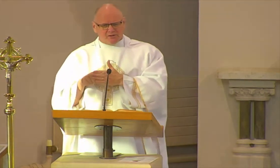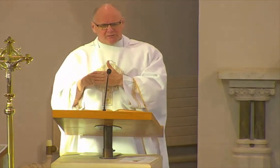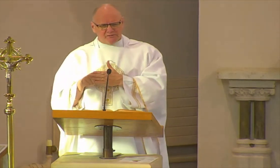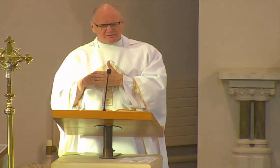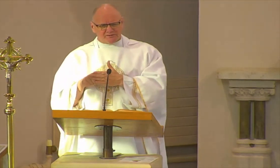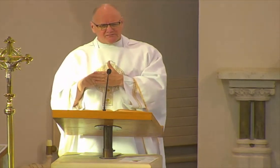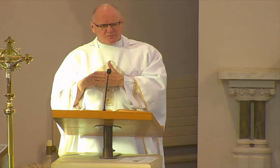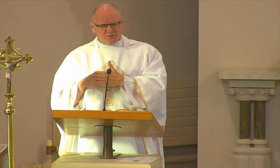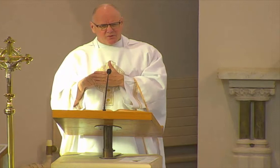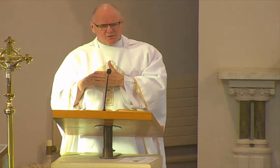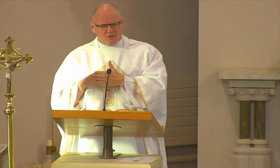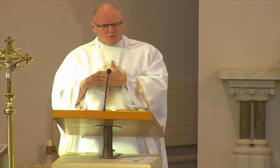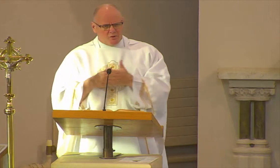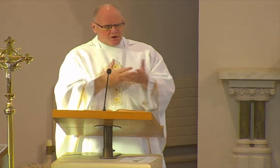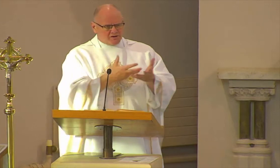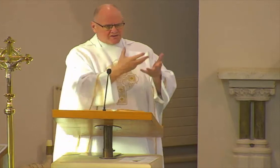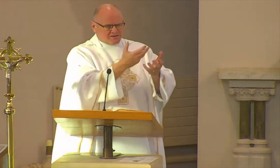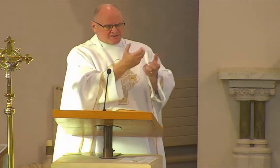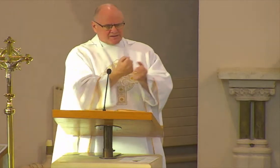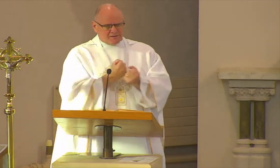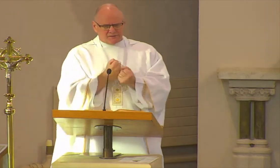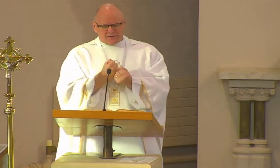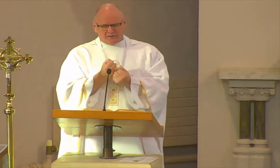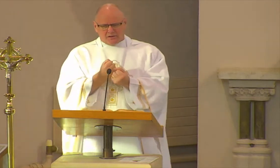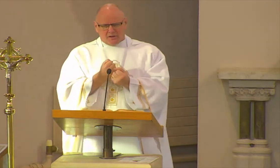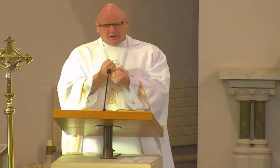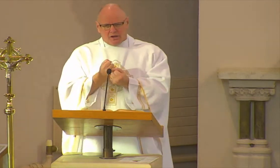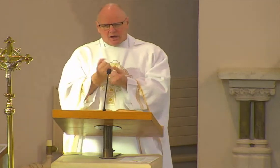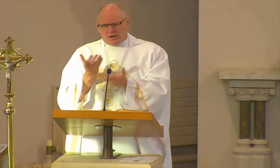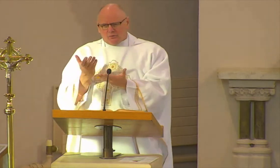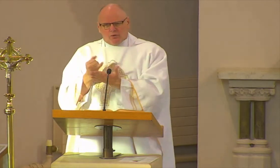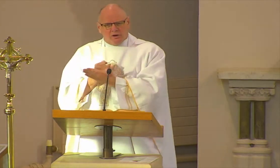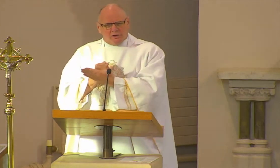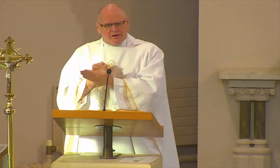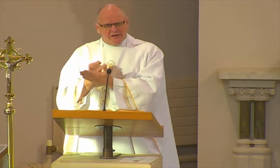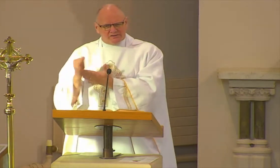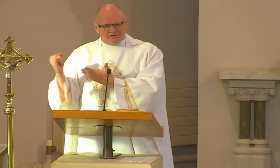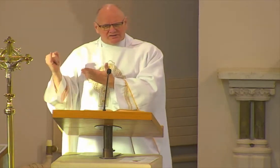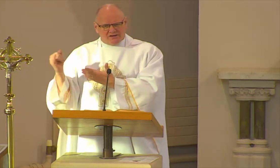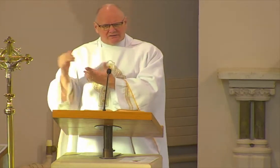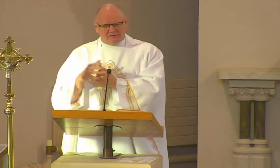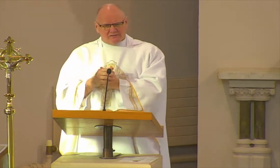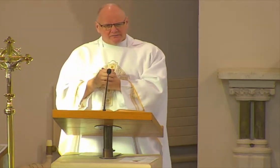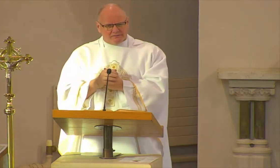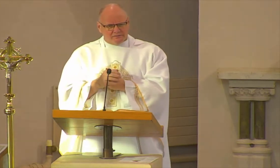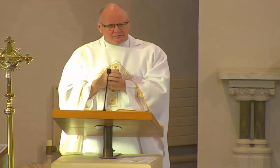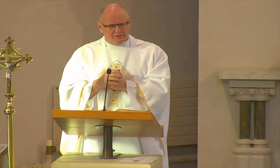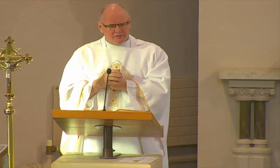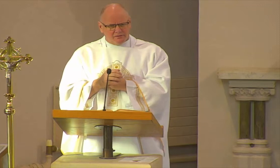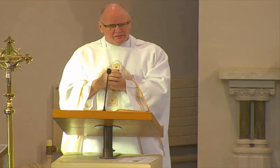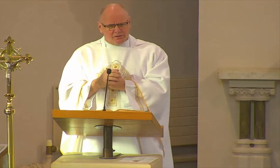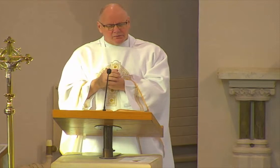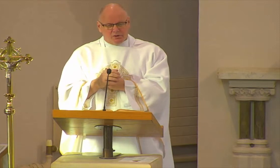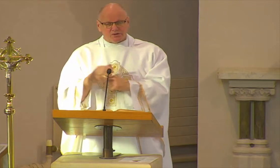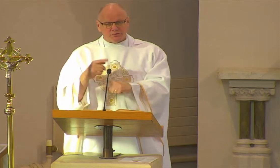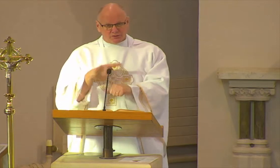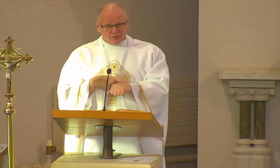problems, where it is accepted and where it is rejected. Because we do